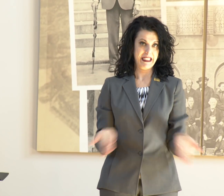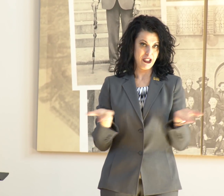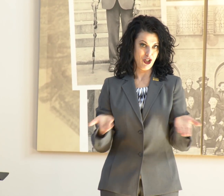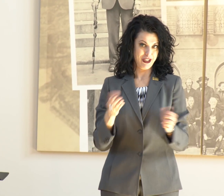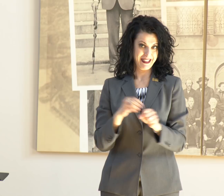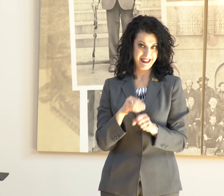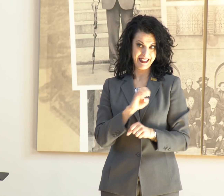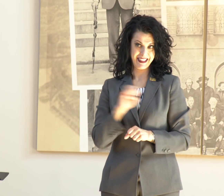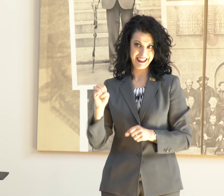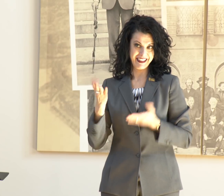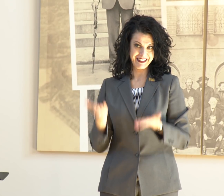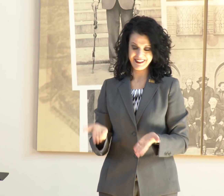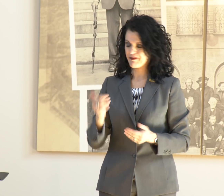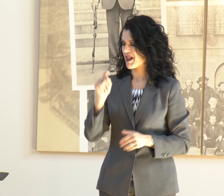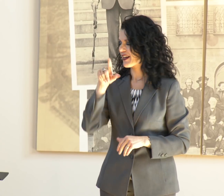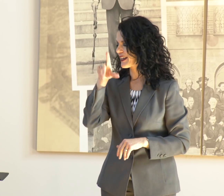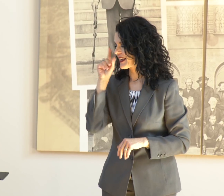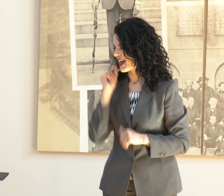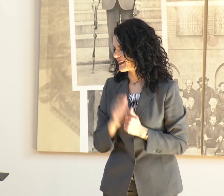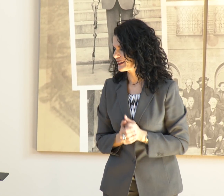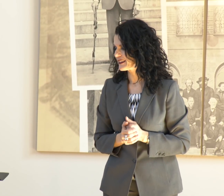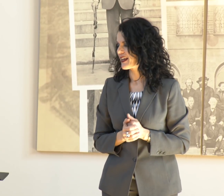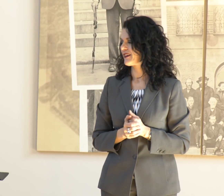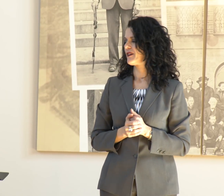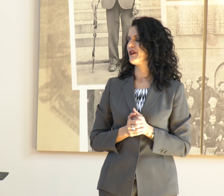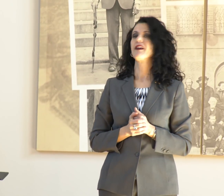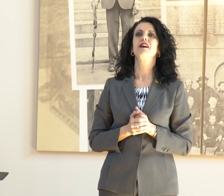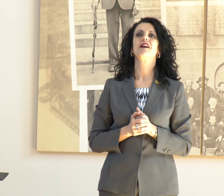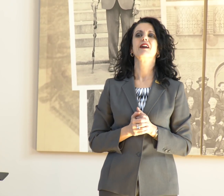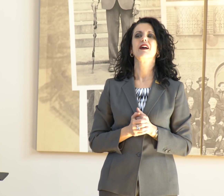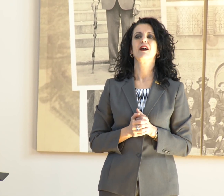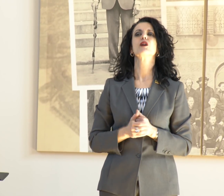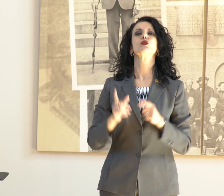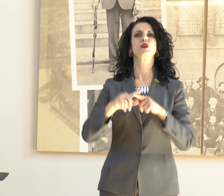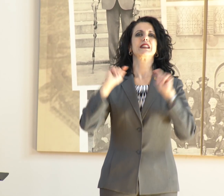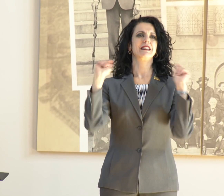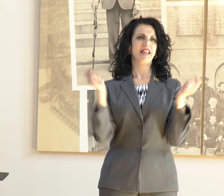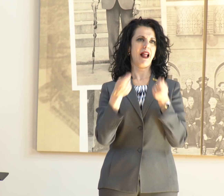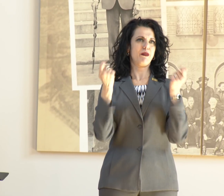And we are now taking time to celebrate his life on the East Coast here at Gallaudet.